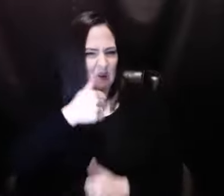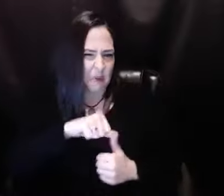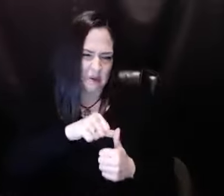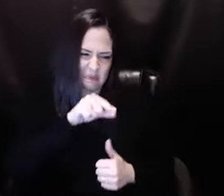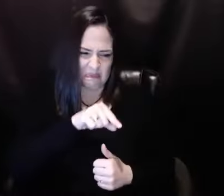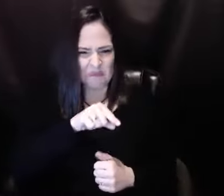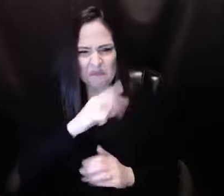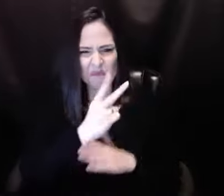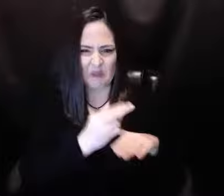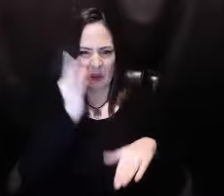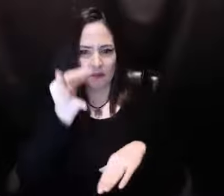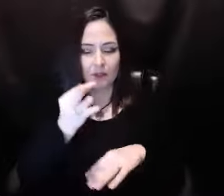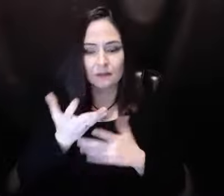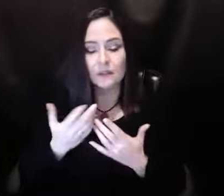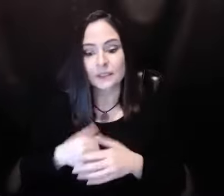What happened was that